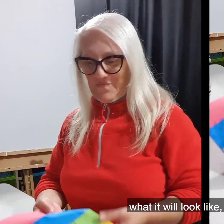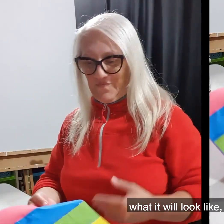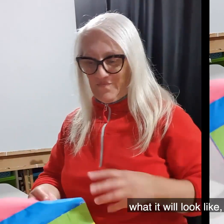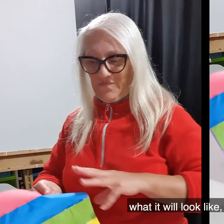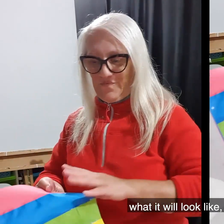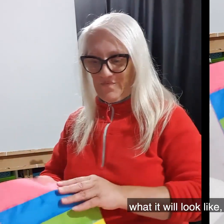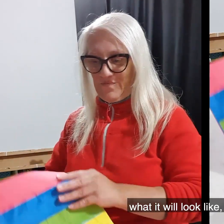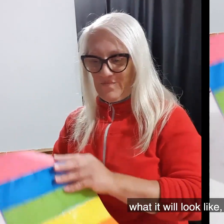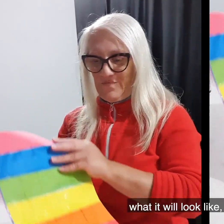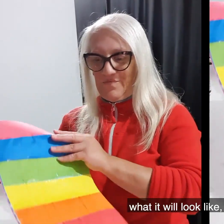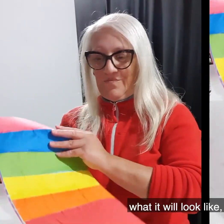know.